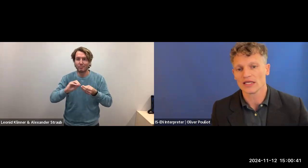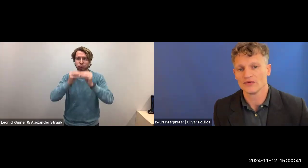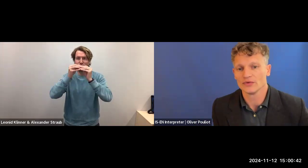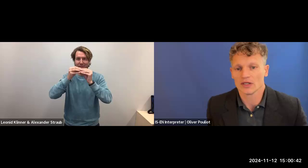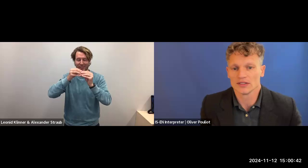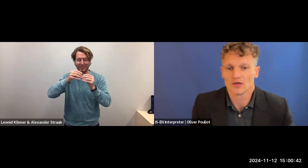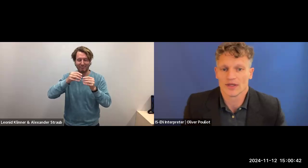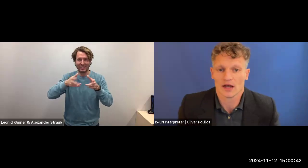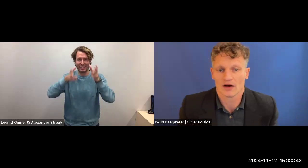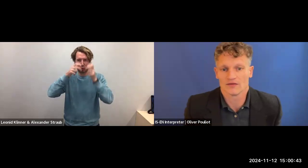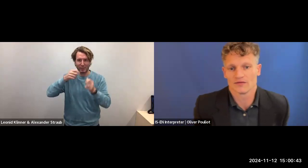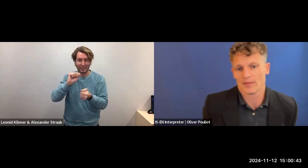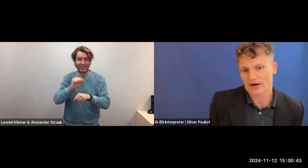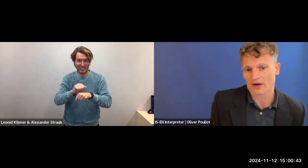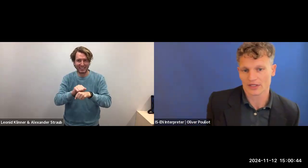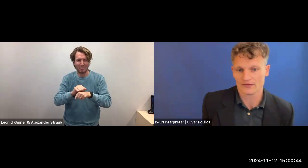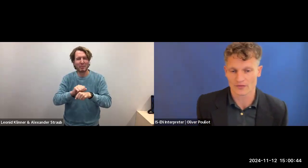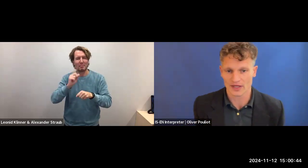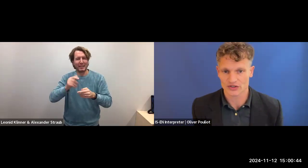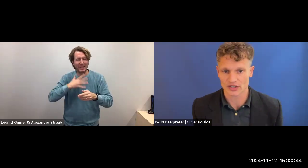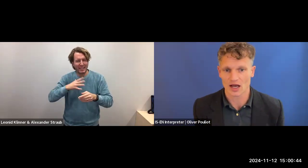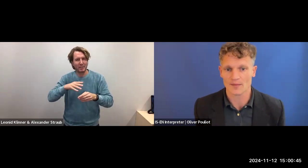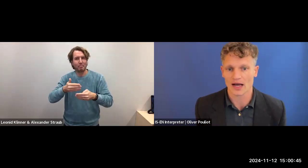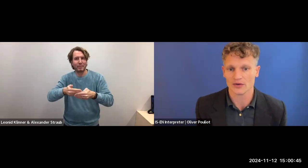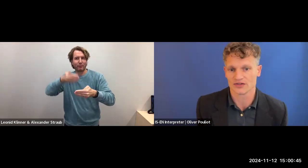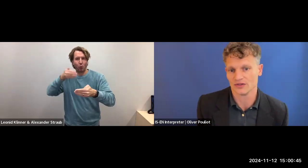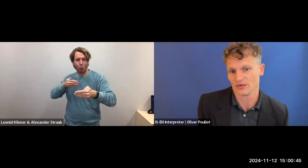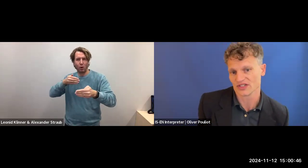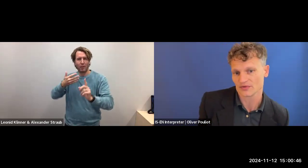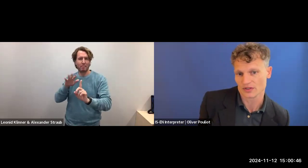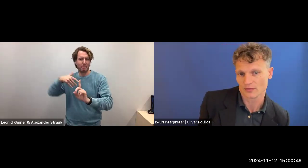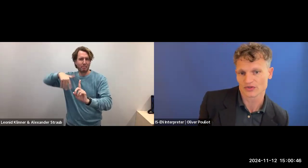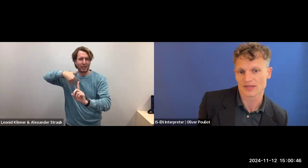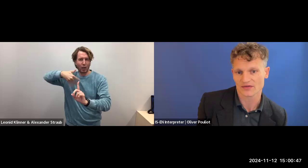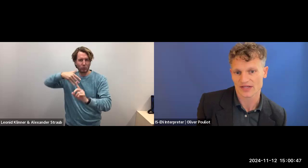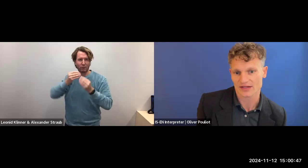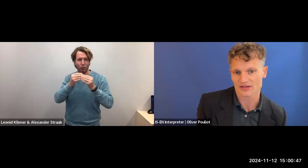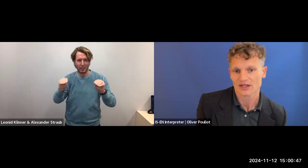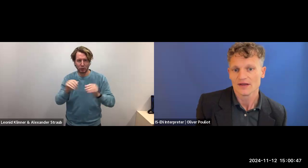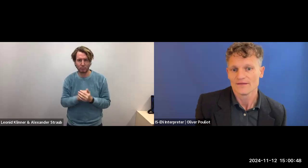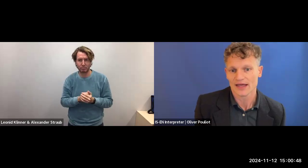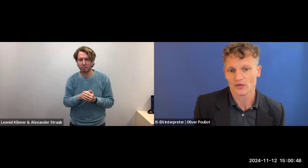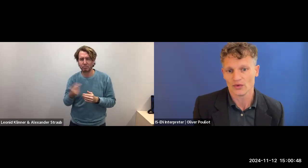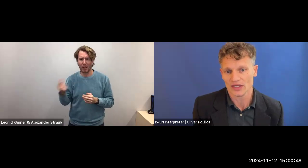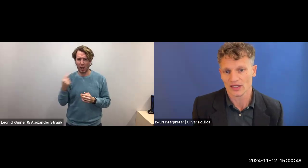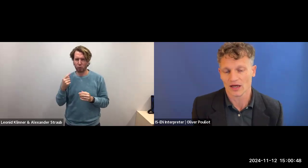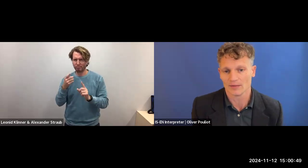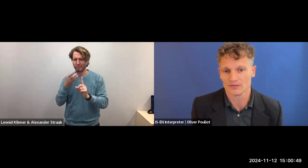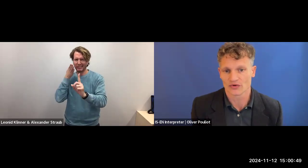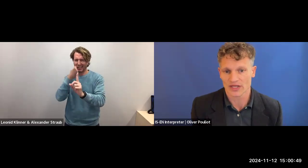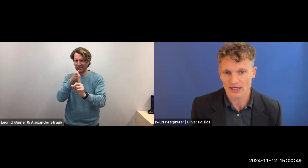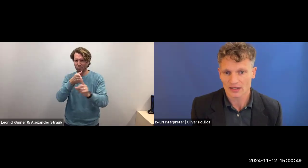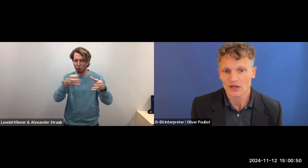So I want to give you a little bit of background information about the receptive task that